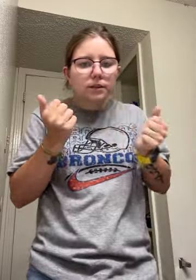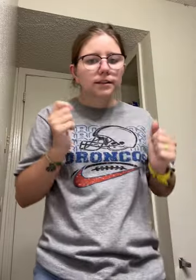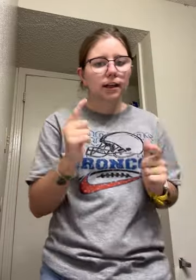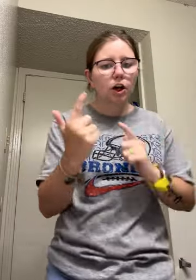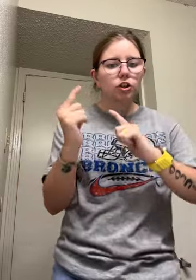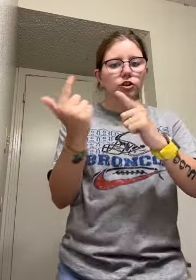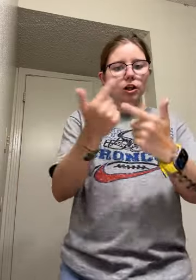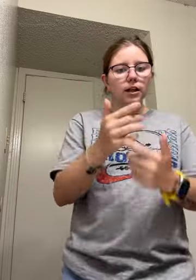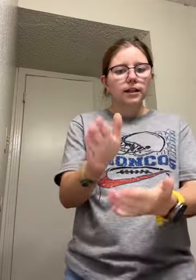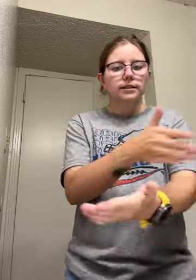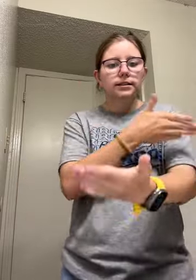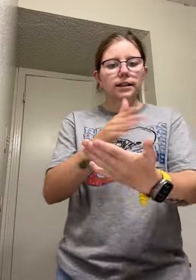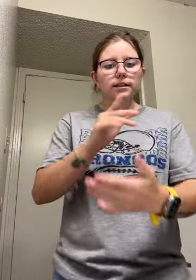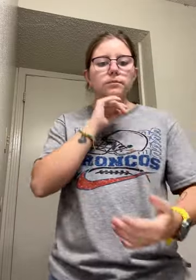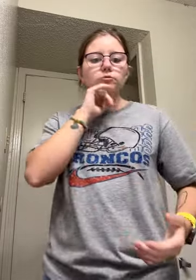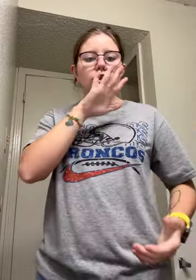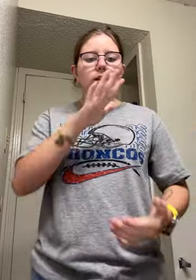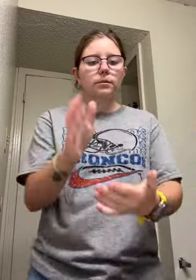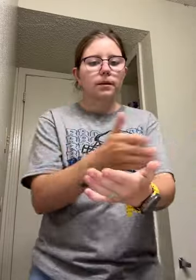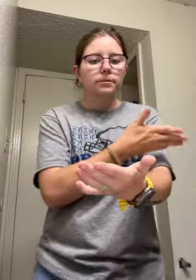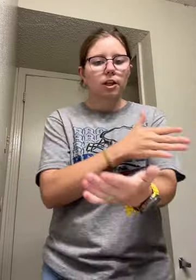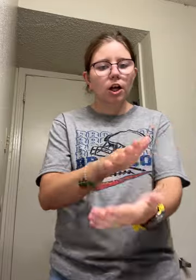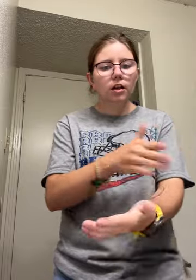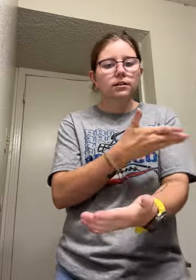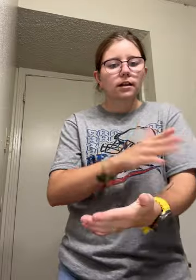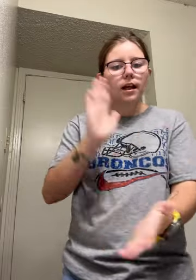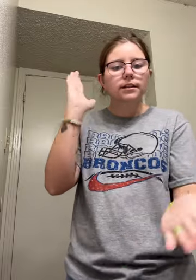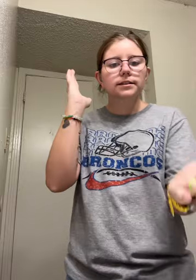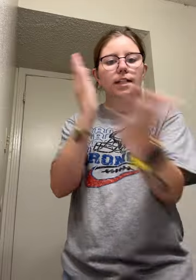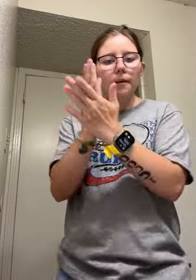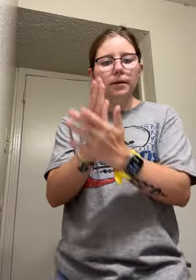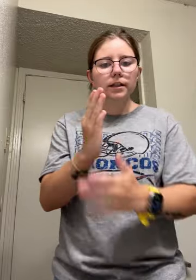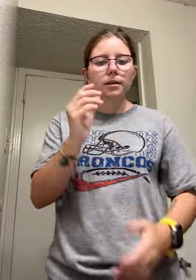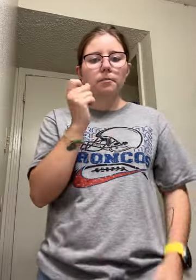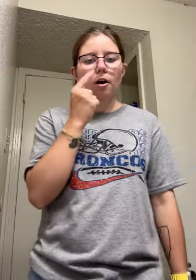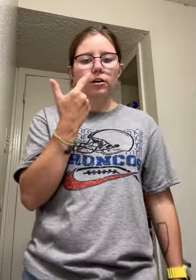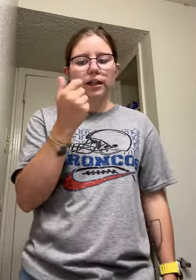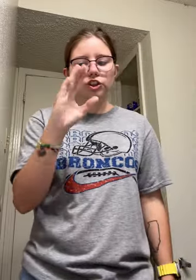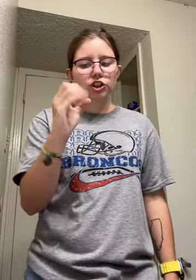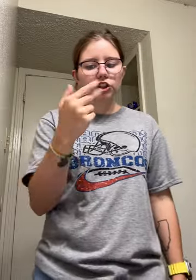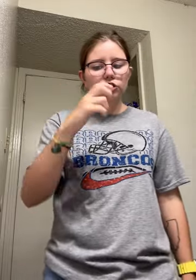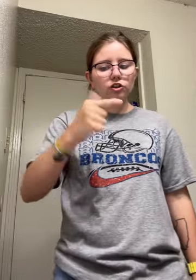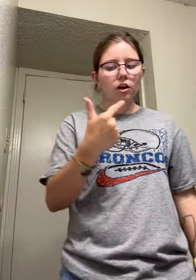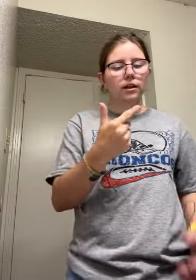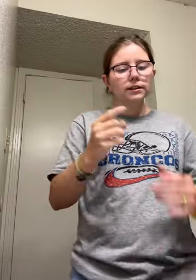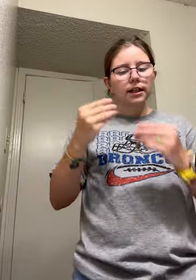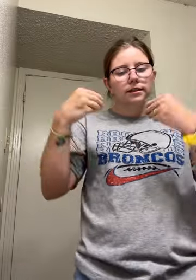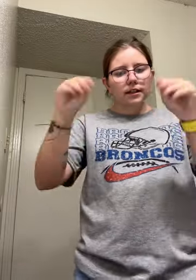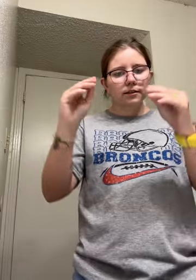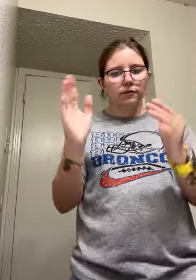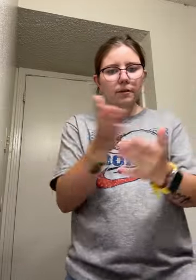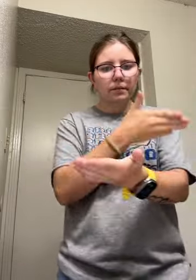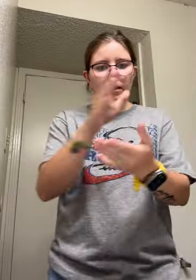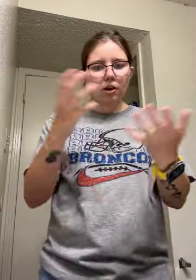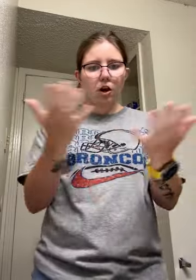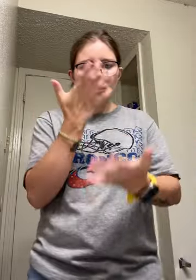can take our time singing them dirty rap songs. Stop and hit the ball like Cheech and Chuck. And wait a minute. I